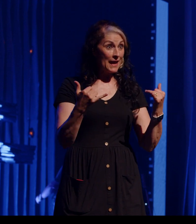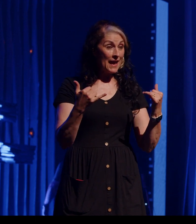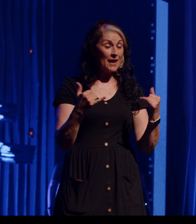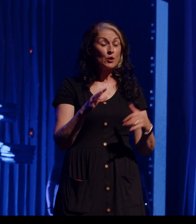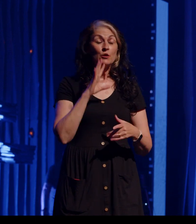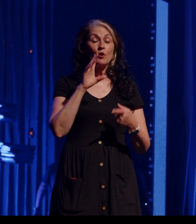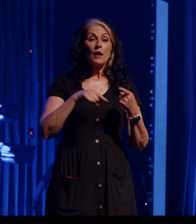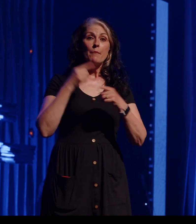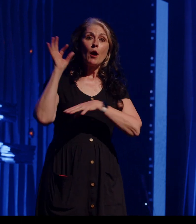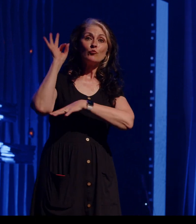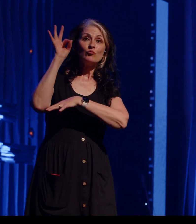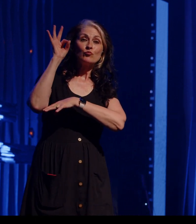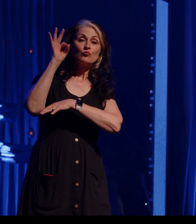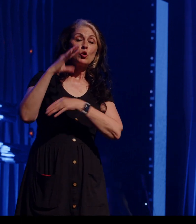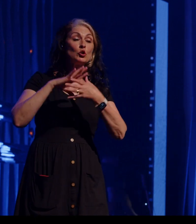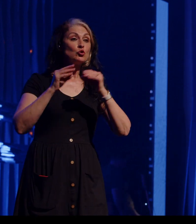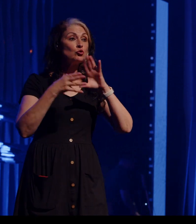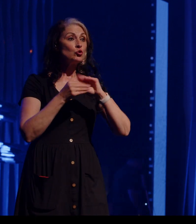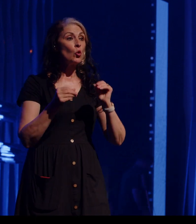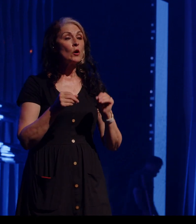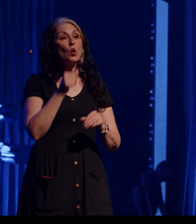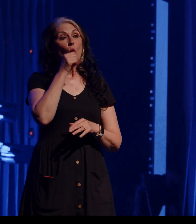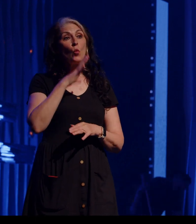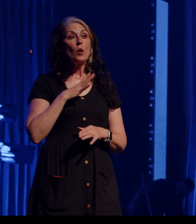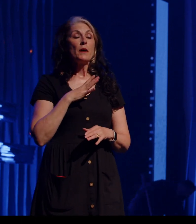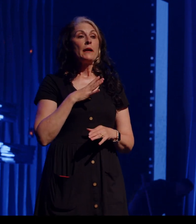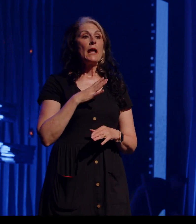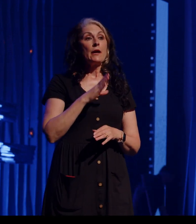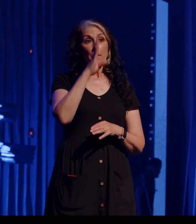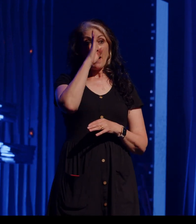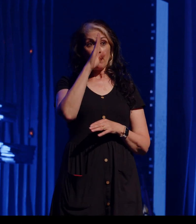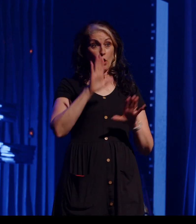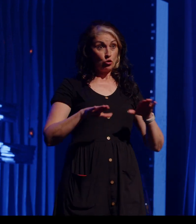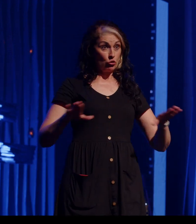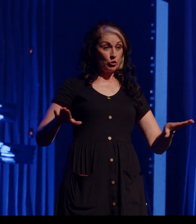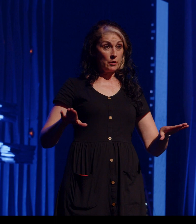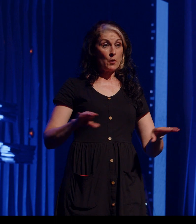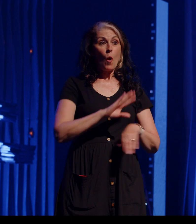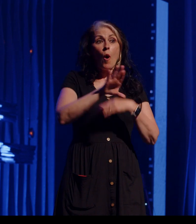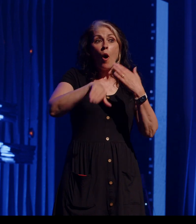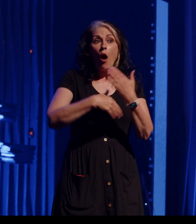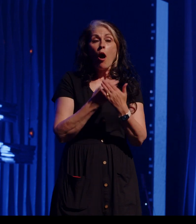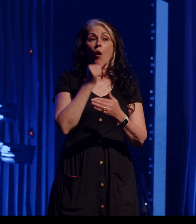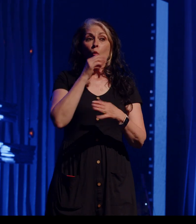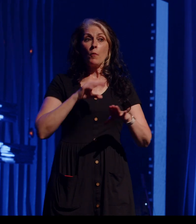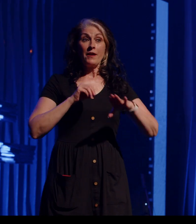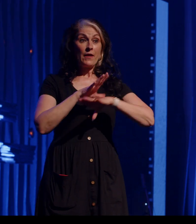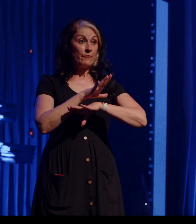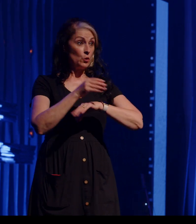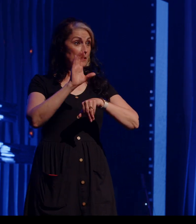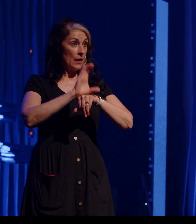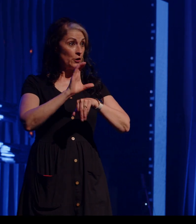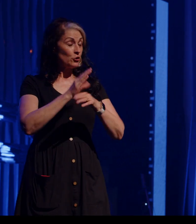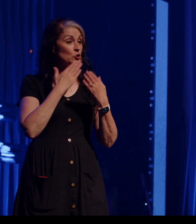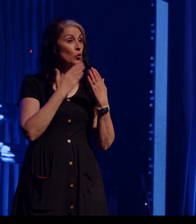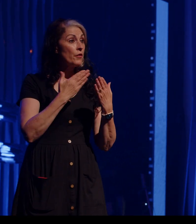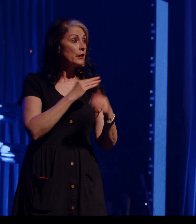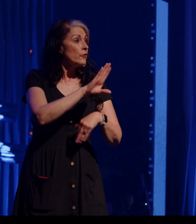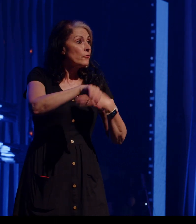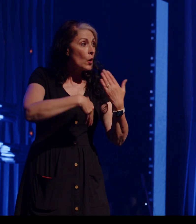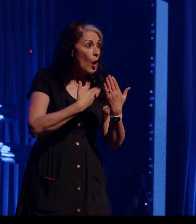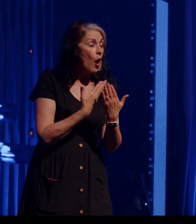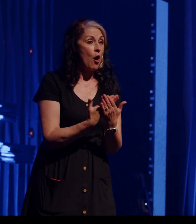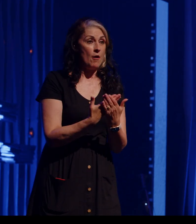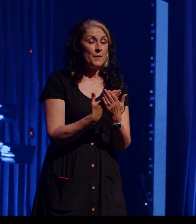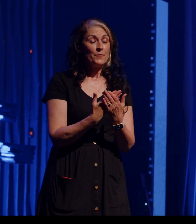as we talk about mom stories, we talk not just about women who have biological children, but all women of influence here at the Grove, and we're thankful for all of